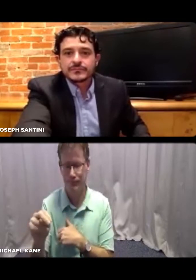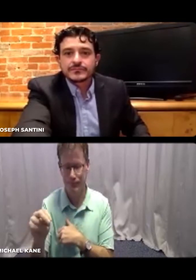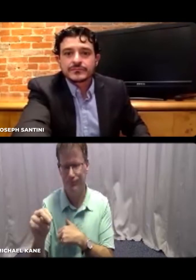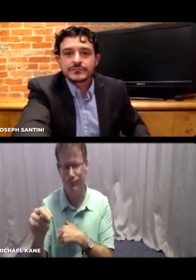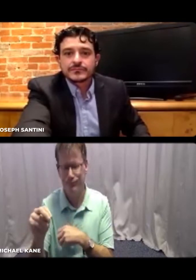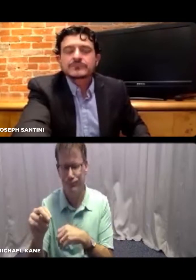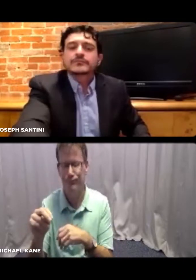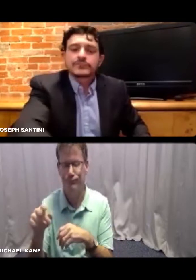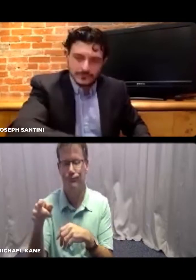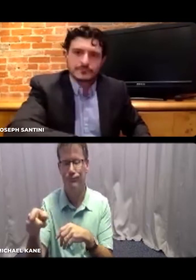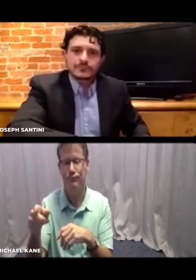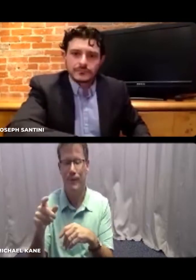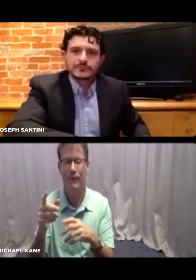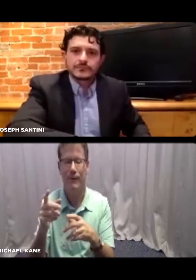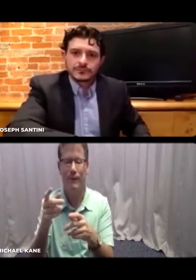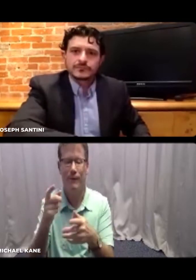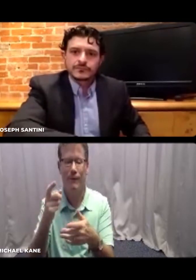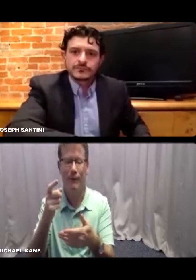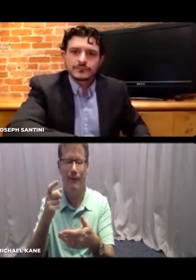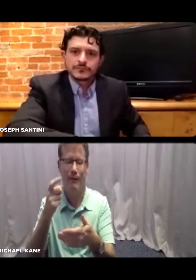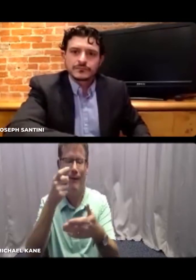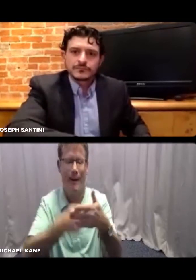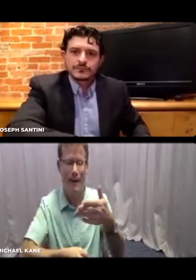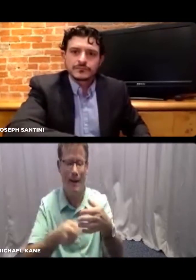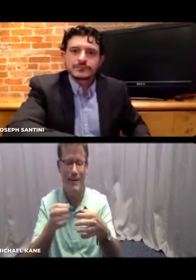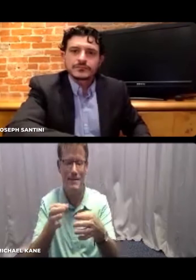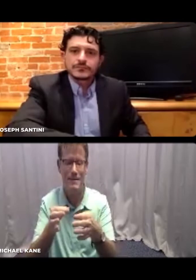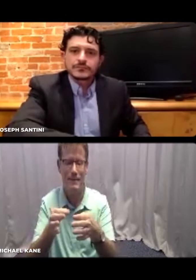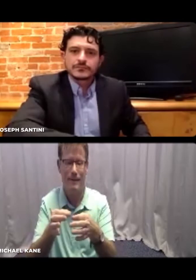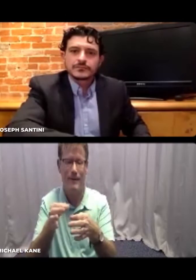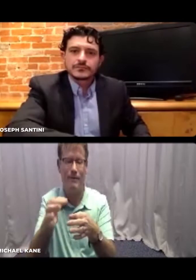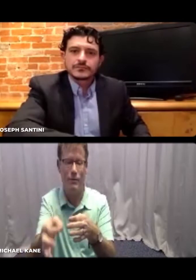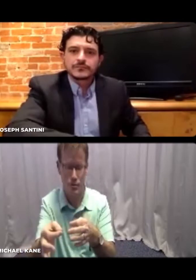Uh-huh. It's a tax deferred,